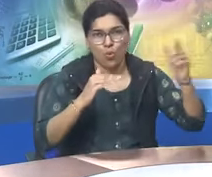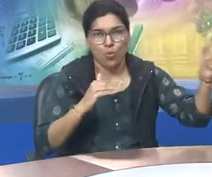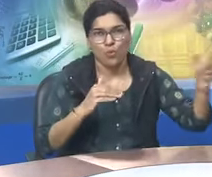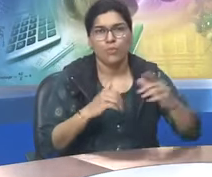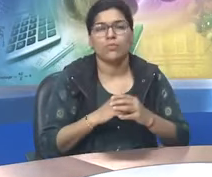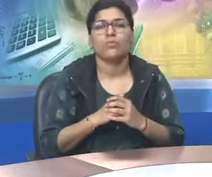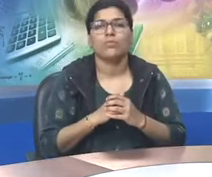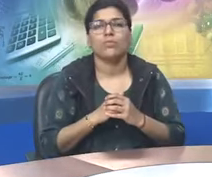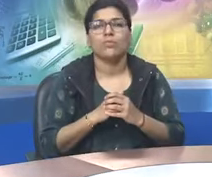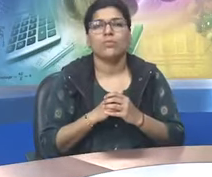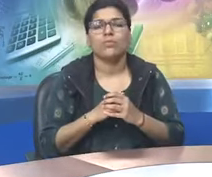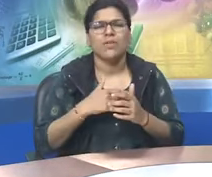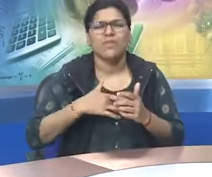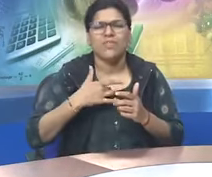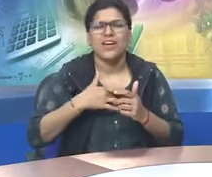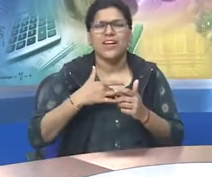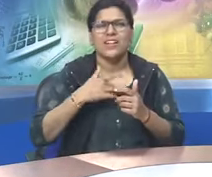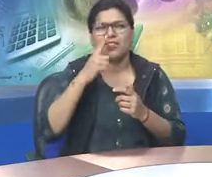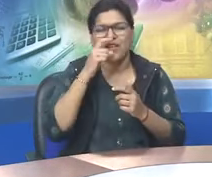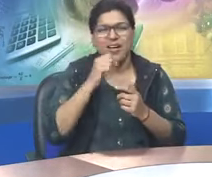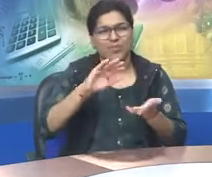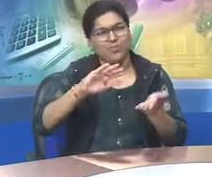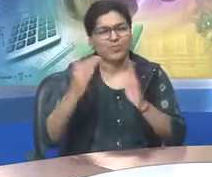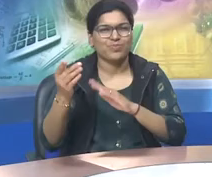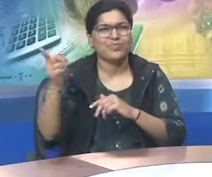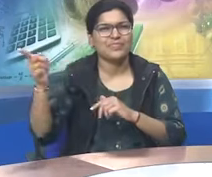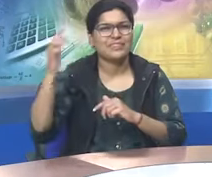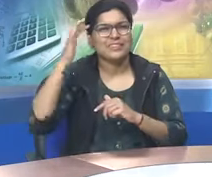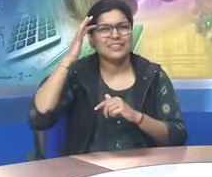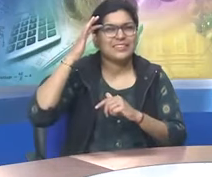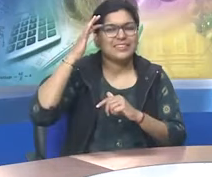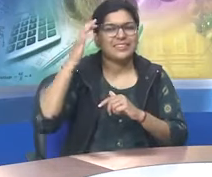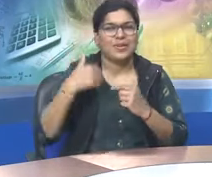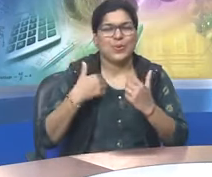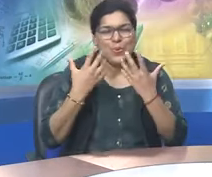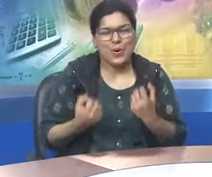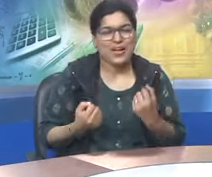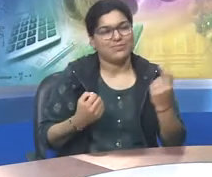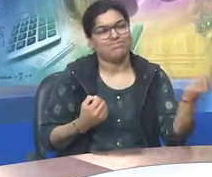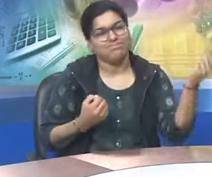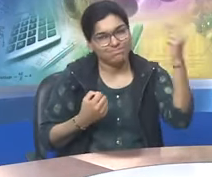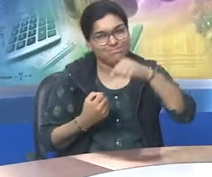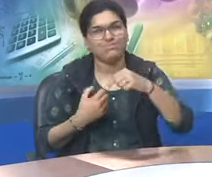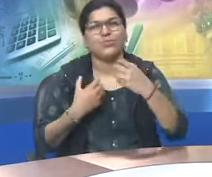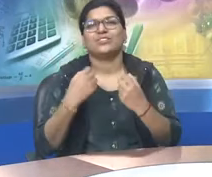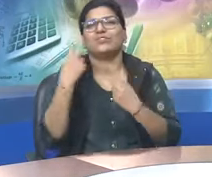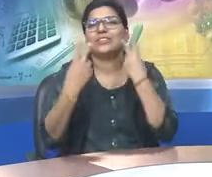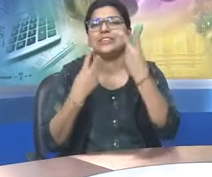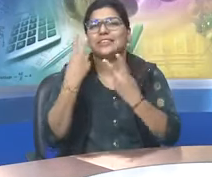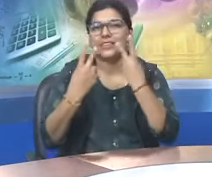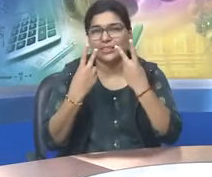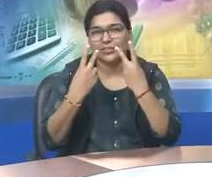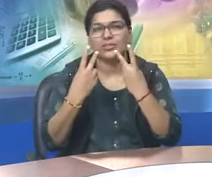she moved to another house, but still she likes to visit that old